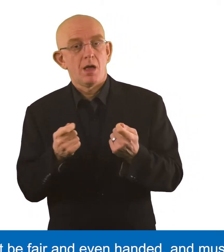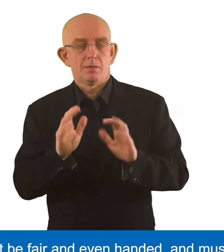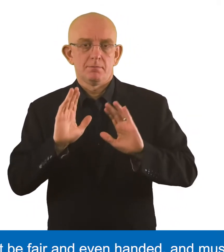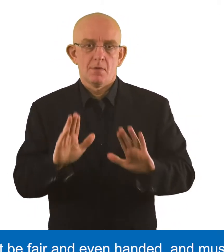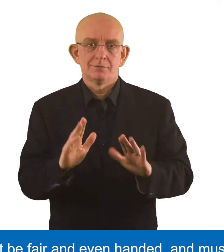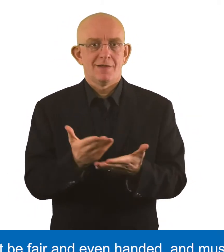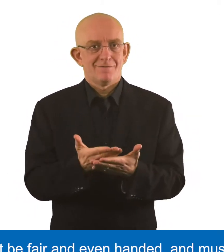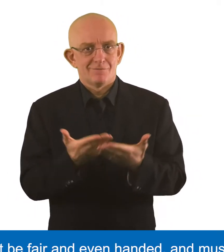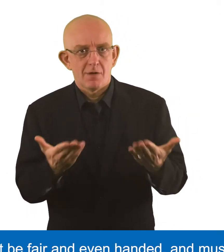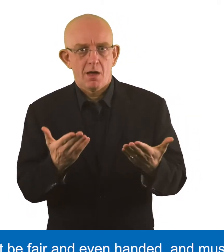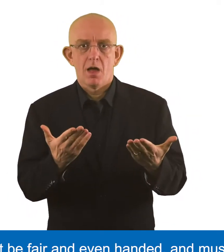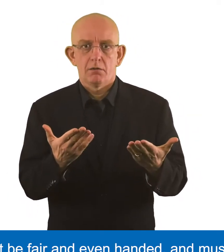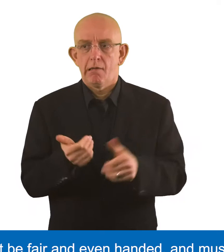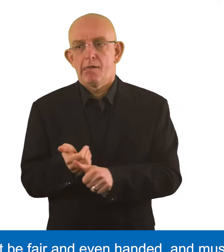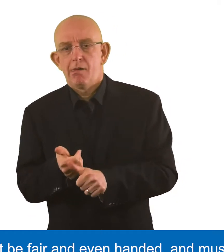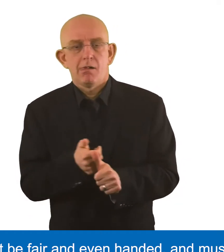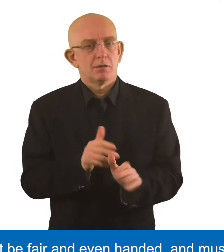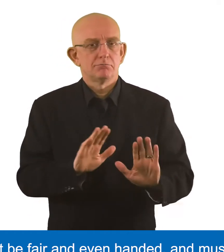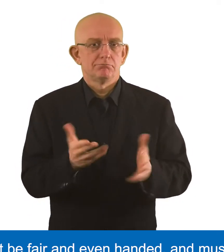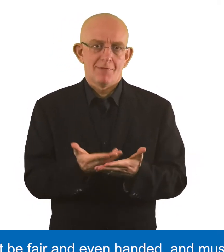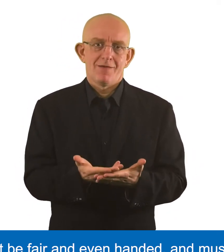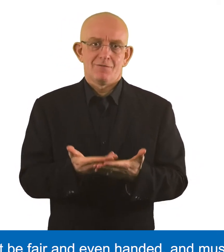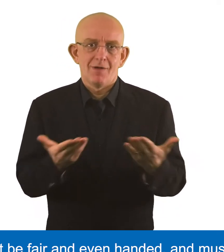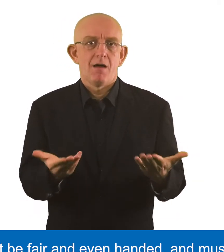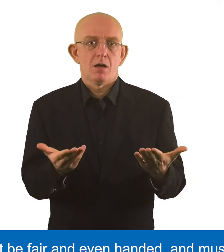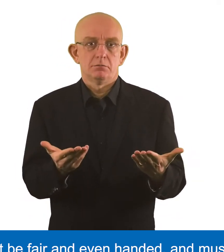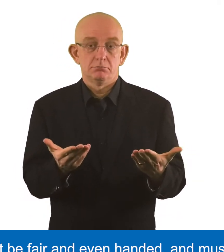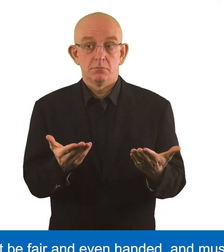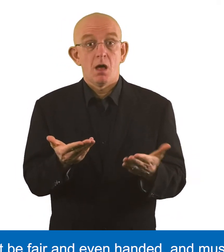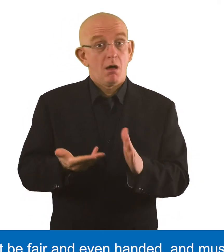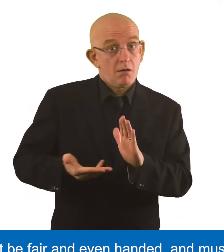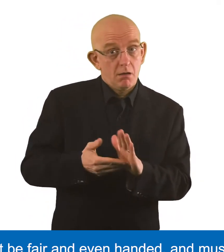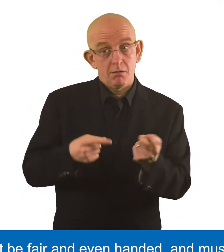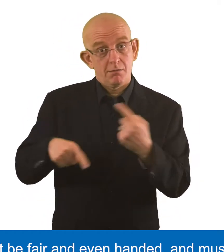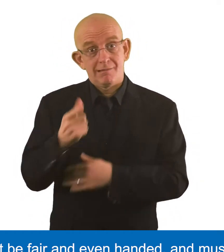The chairs must be fair and even-handed and must be able to